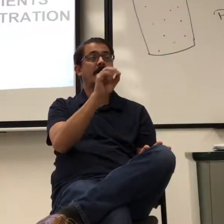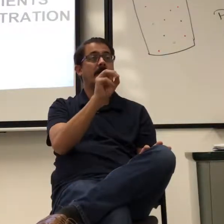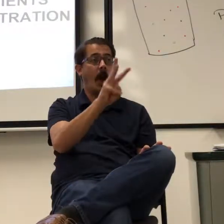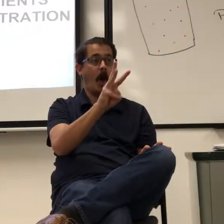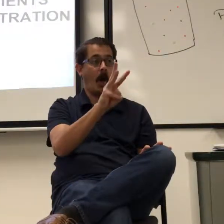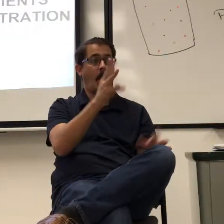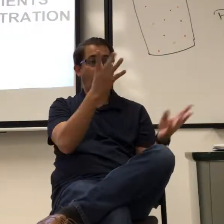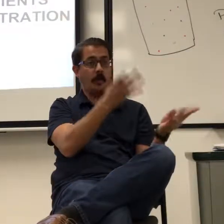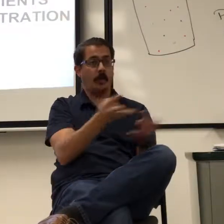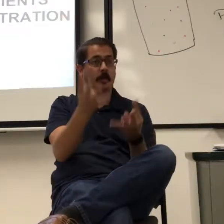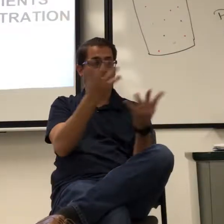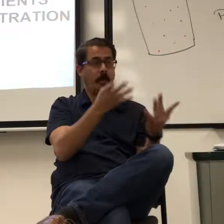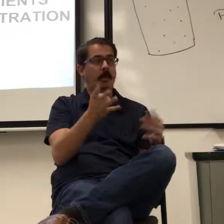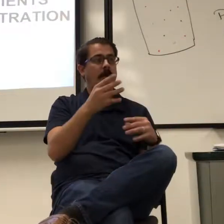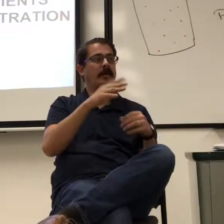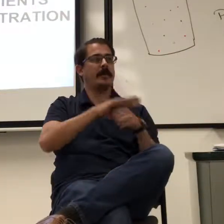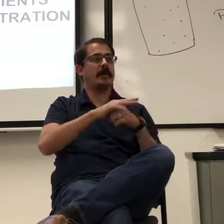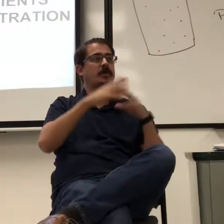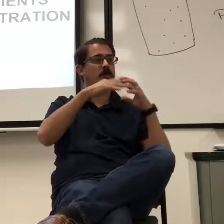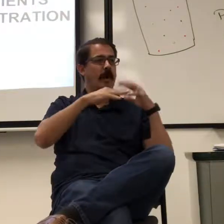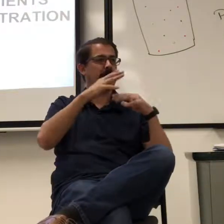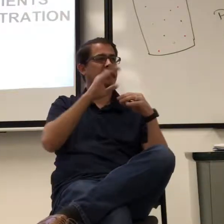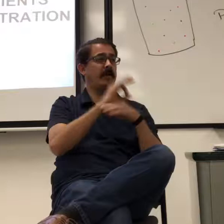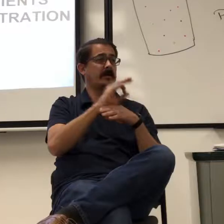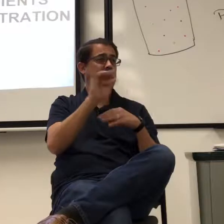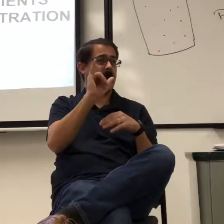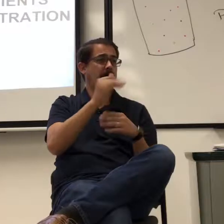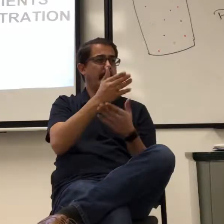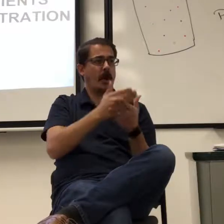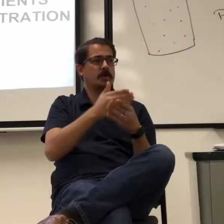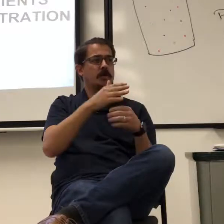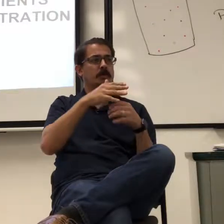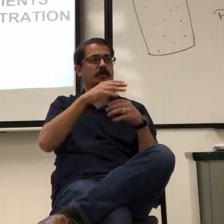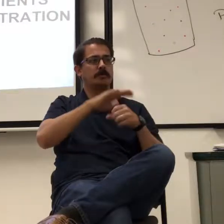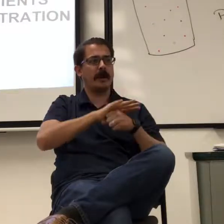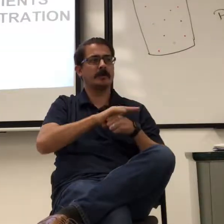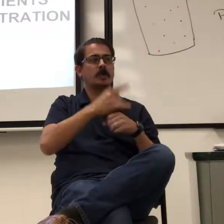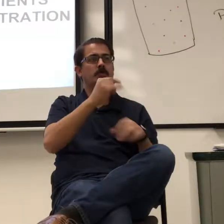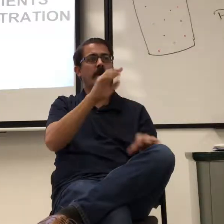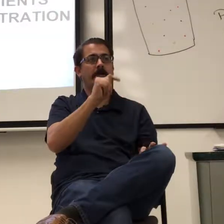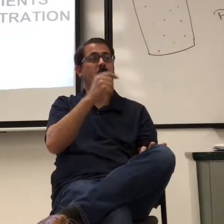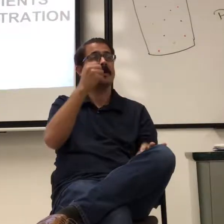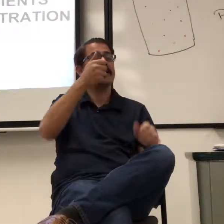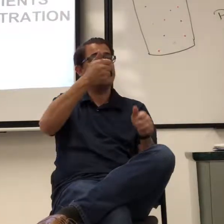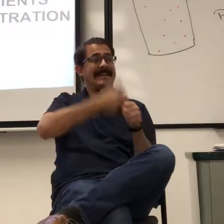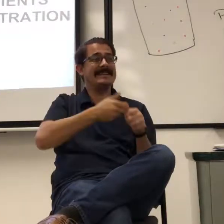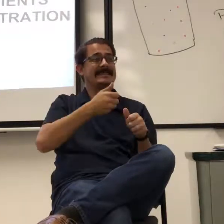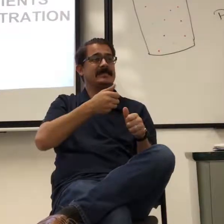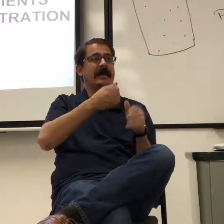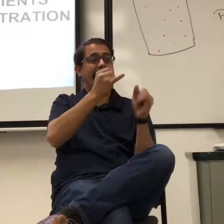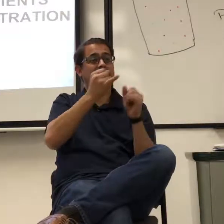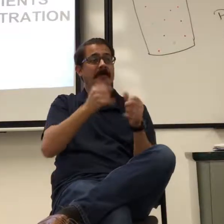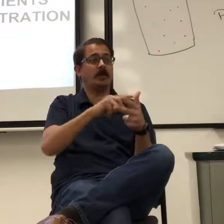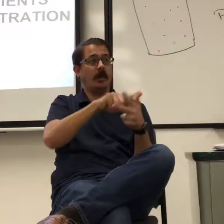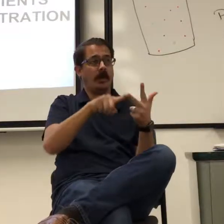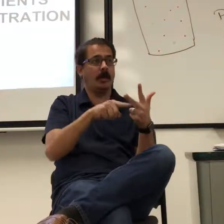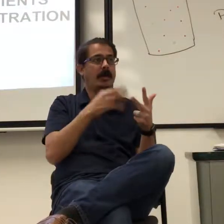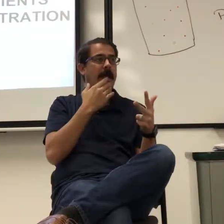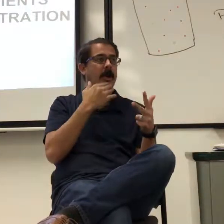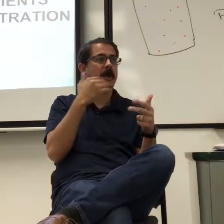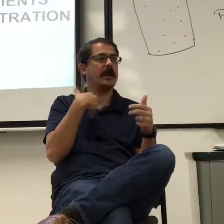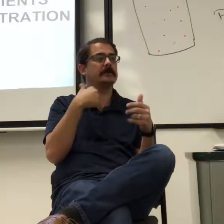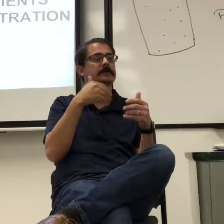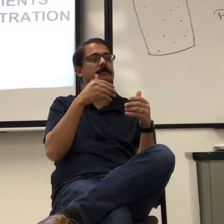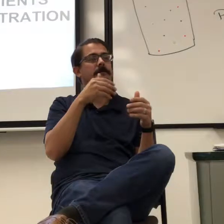these pressure gradients work like partial pressure gradients. So each individual gas has a capacity to diffuse or flow from an area of